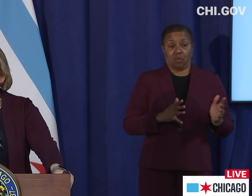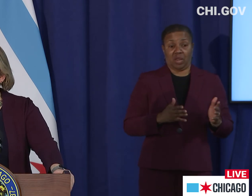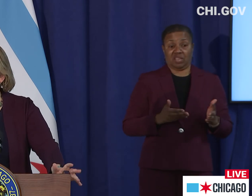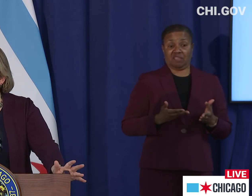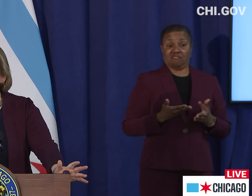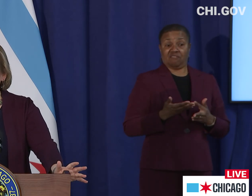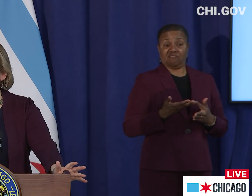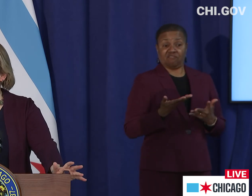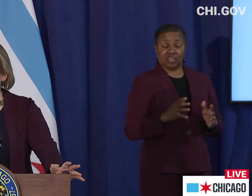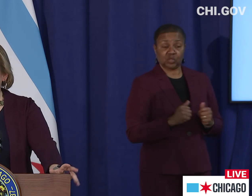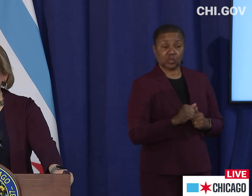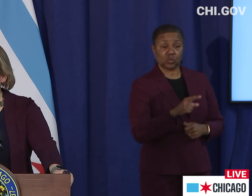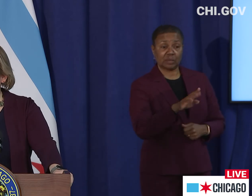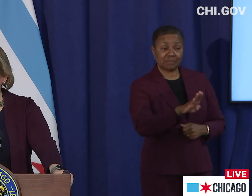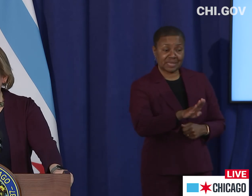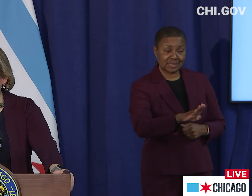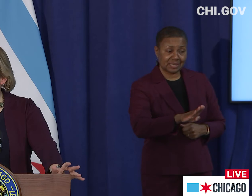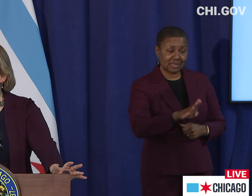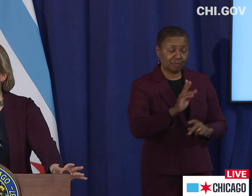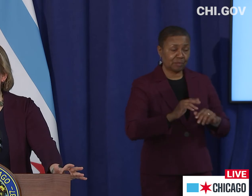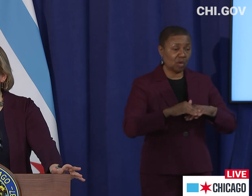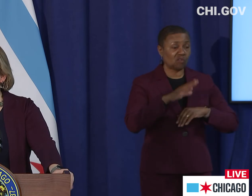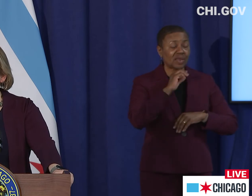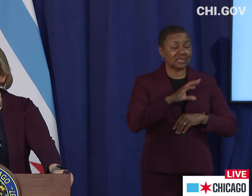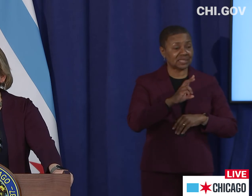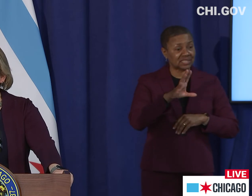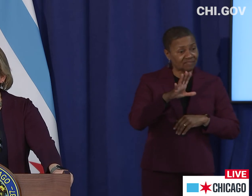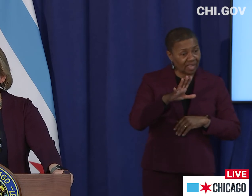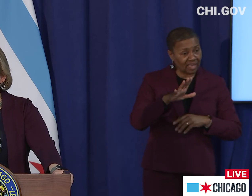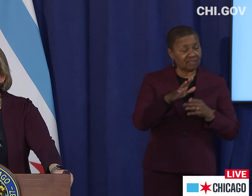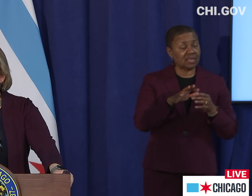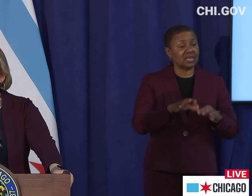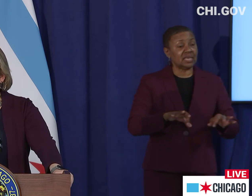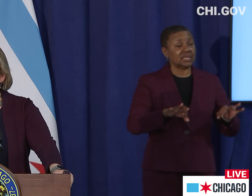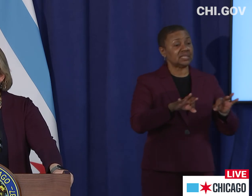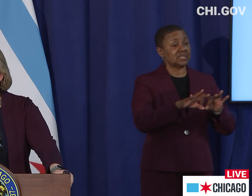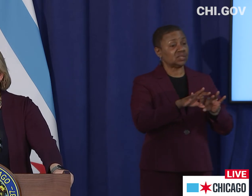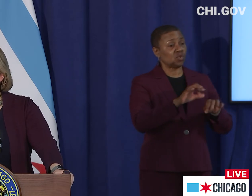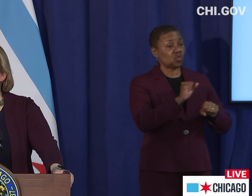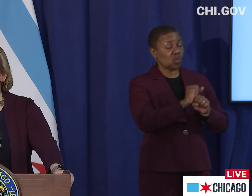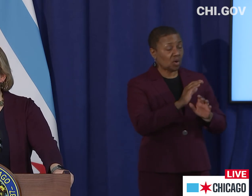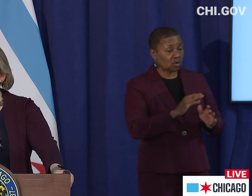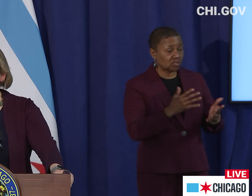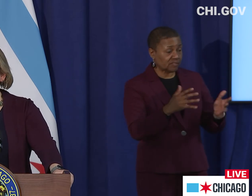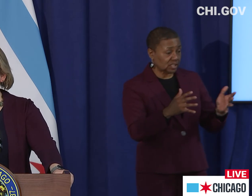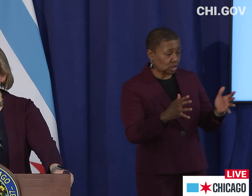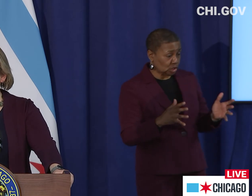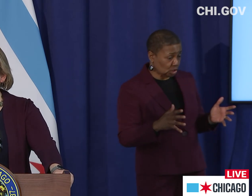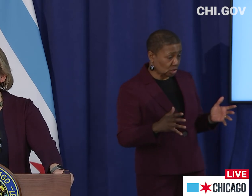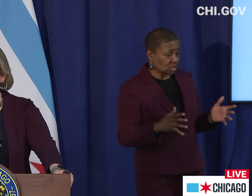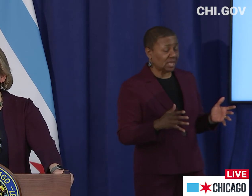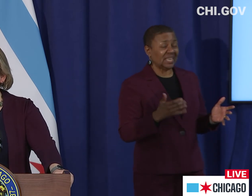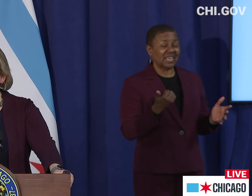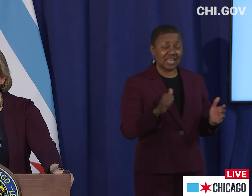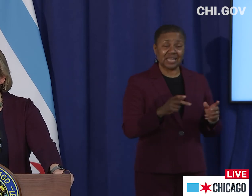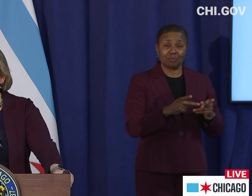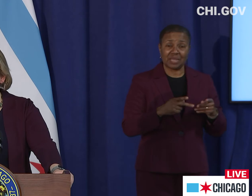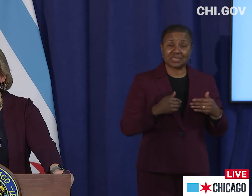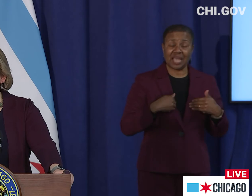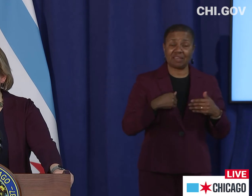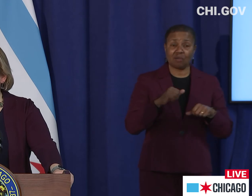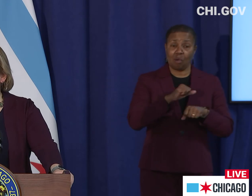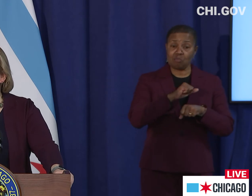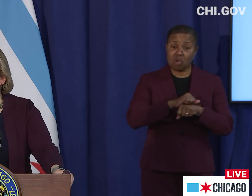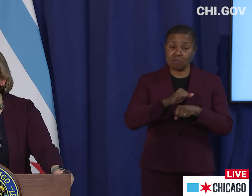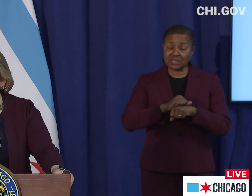their 1B. They've gotten all their folks over 65. They've gotten their essential workers. If there is anywhere in the state that has vaccine appointments